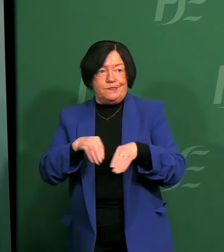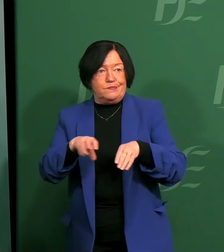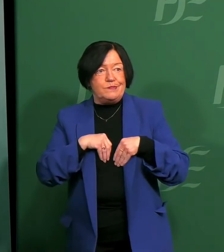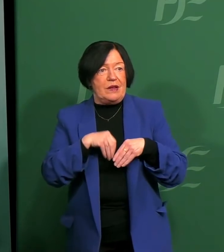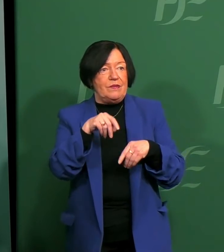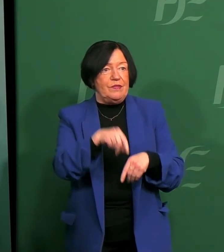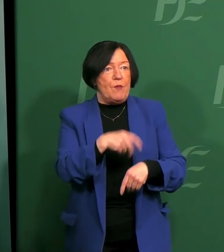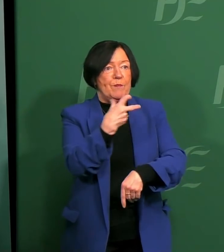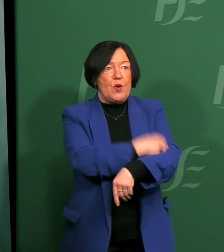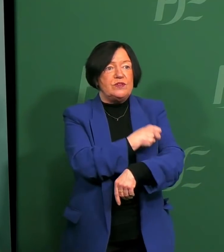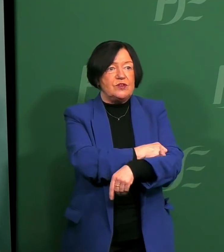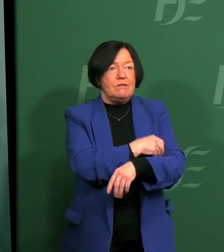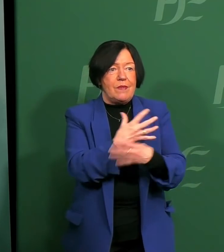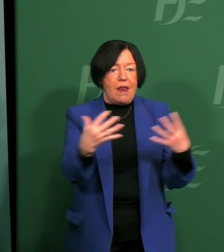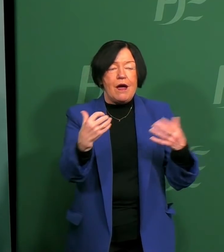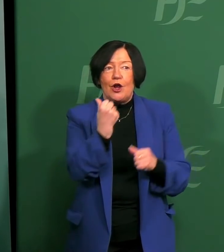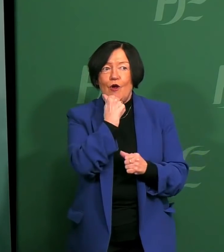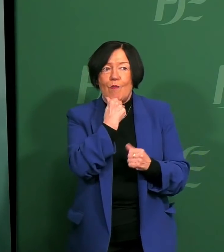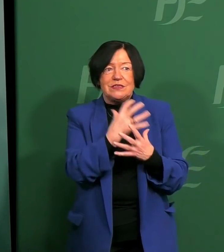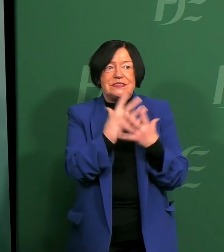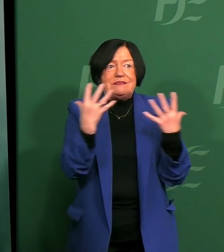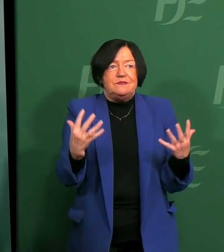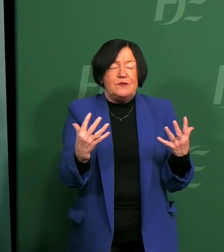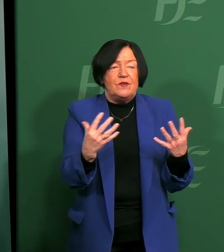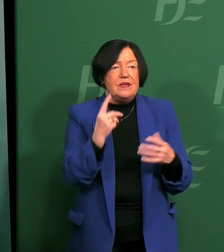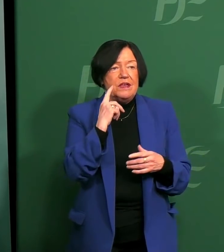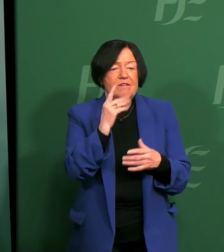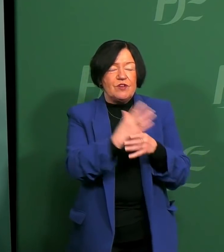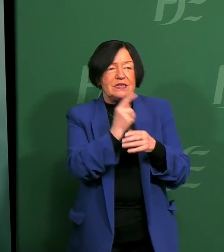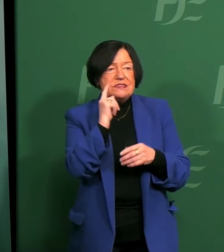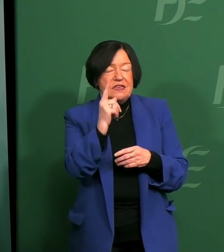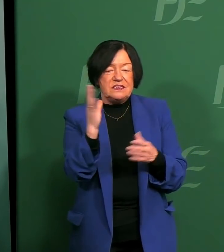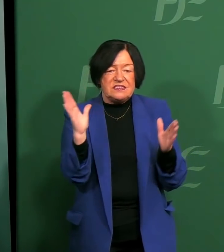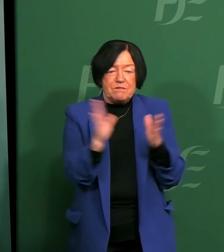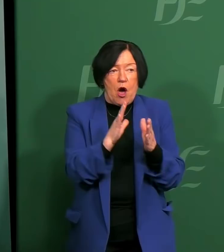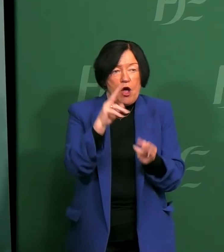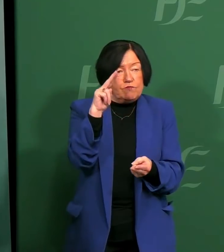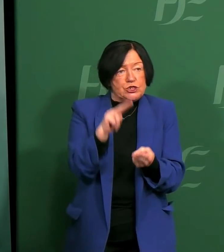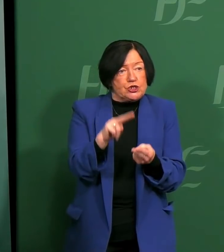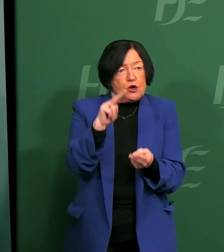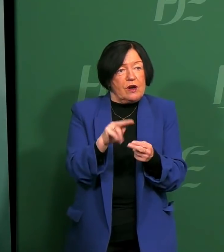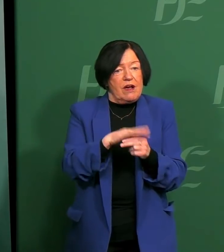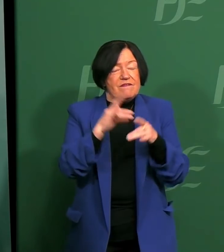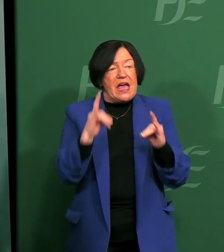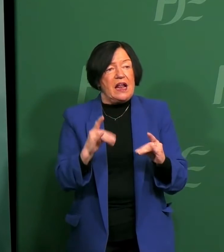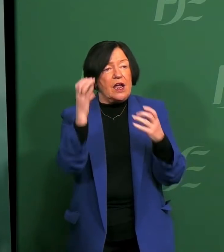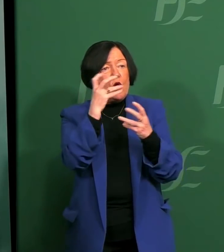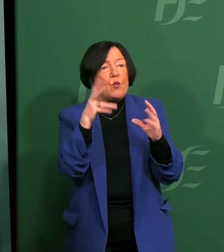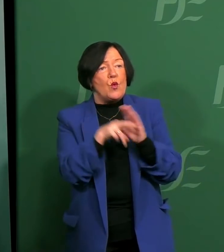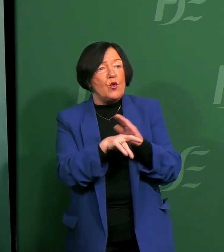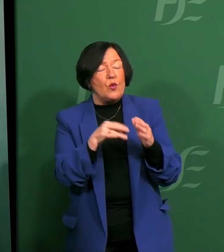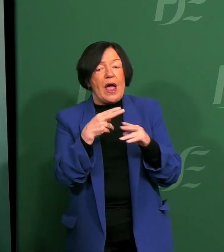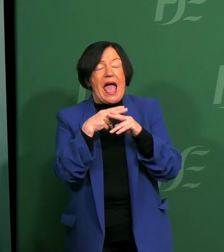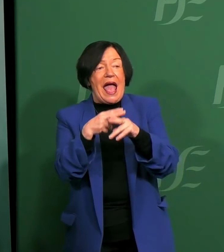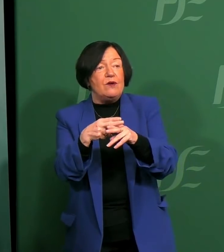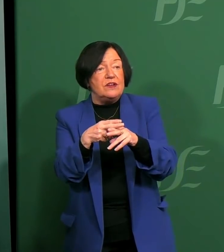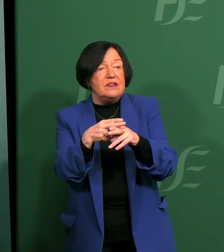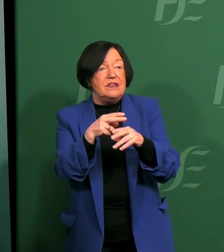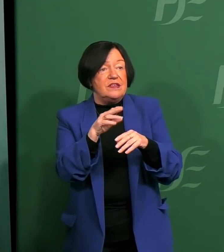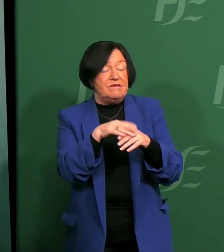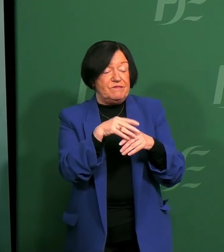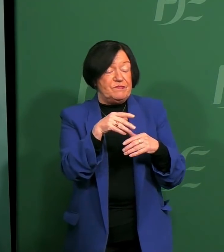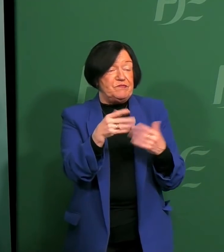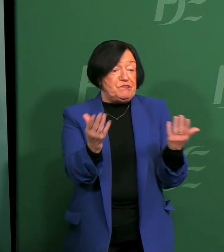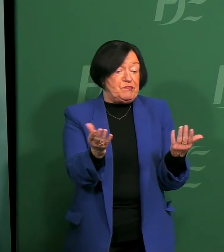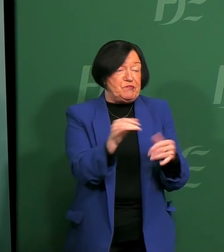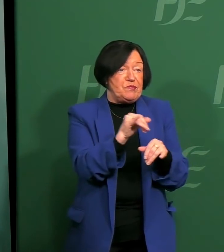numbers. For the first time, we've seen a small reduction in the numbers of healthcare workers who are out for a period of